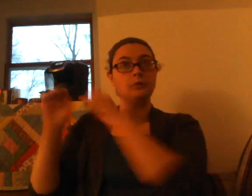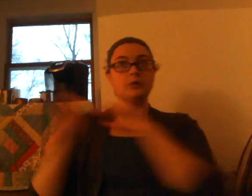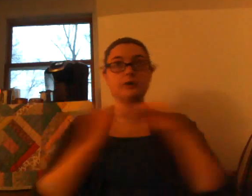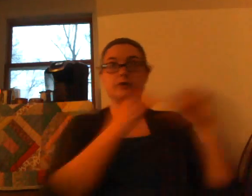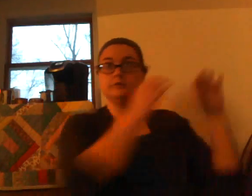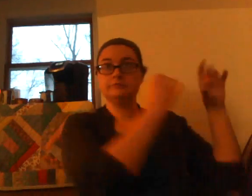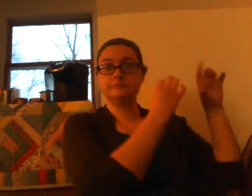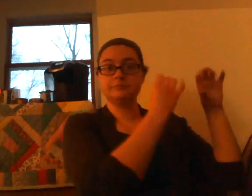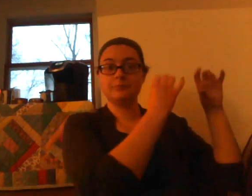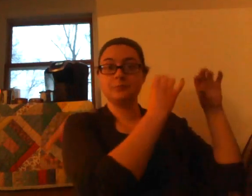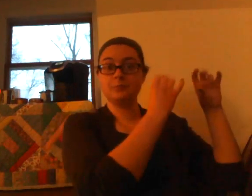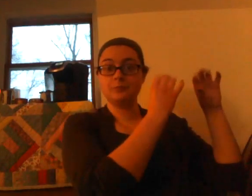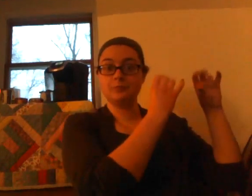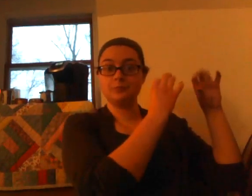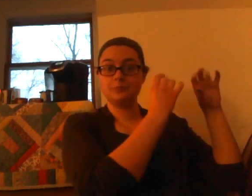4.